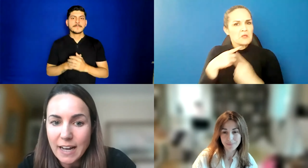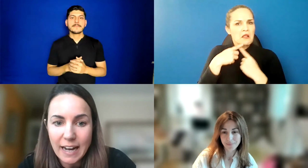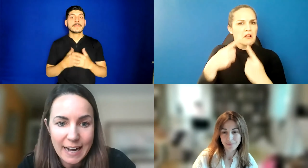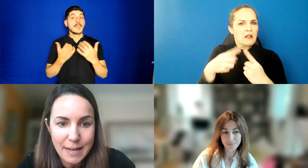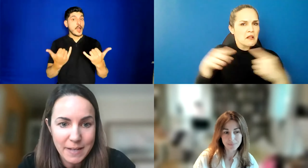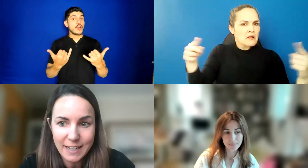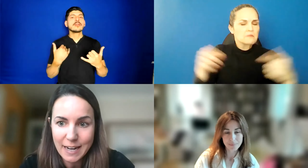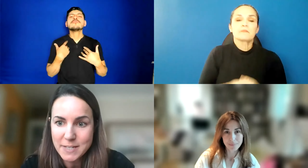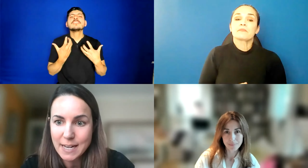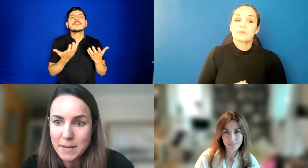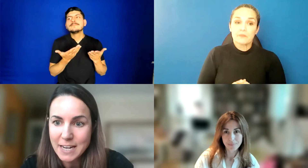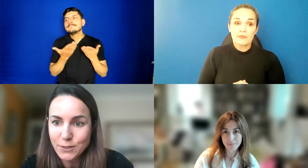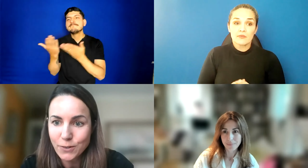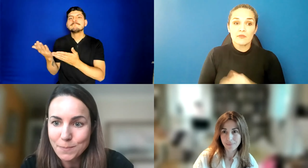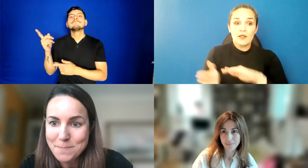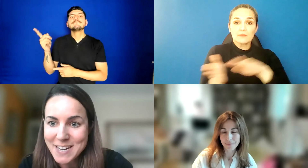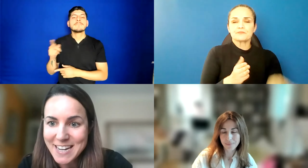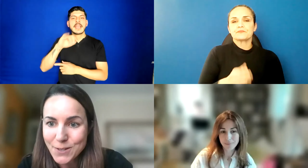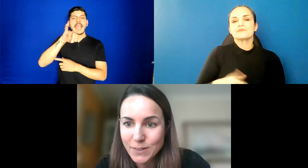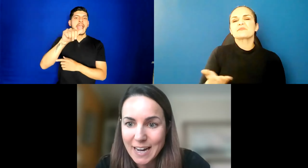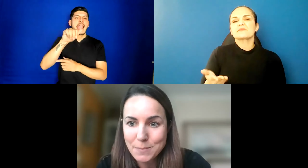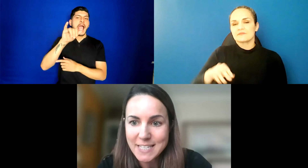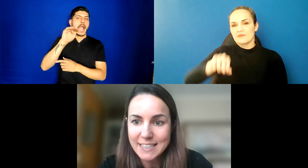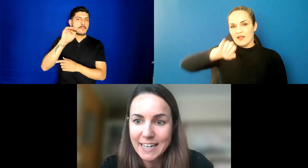I would now like to